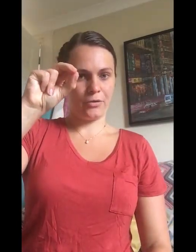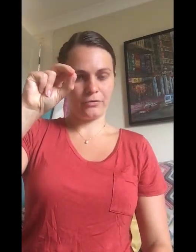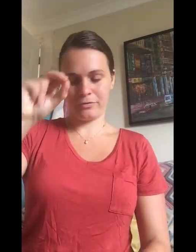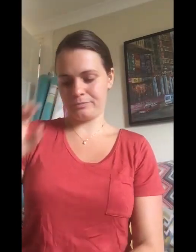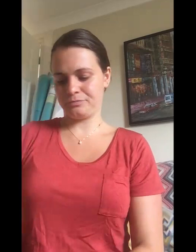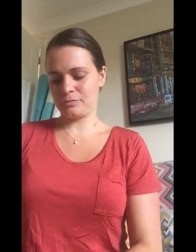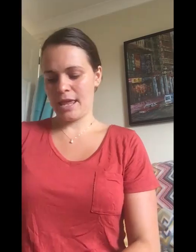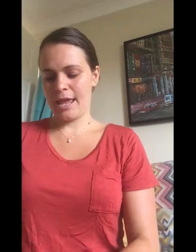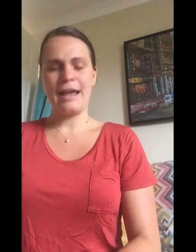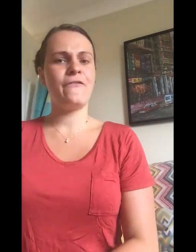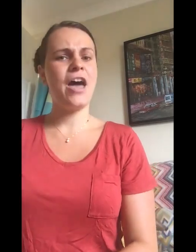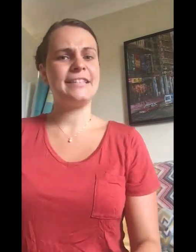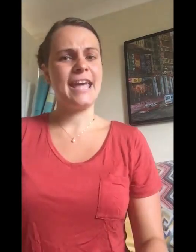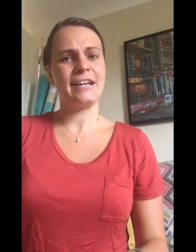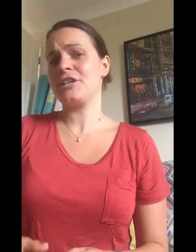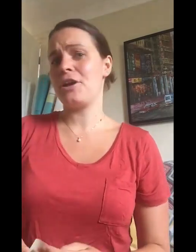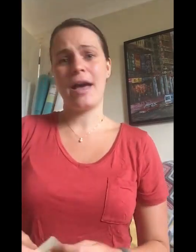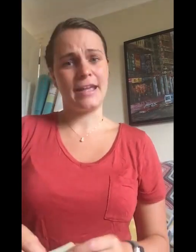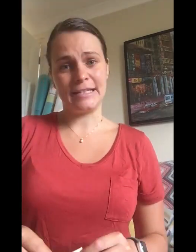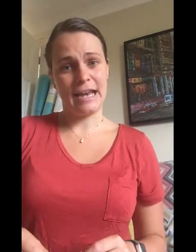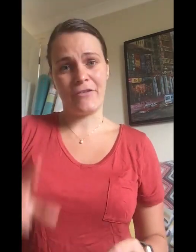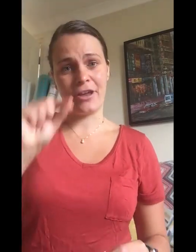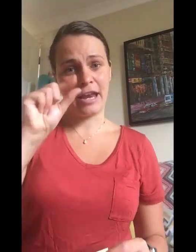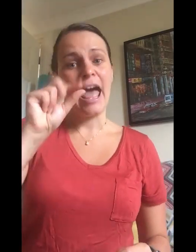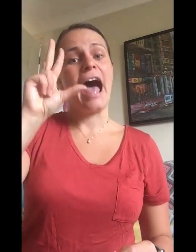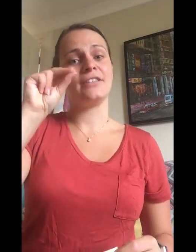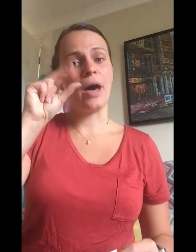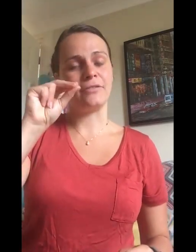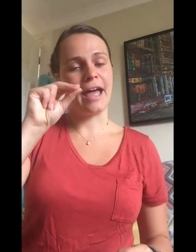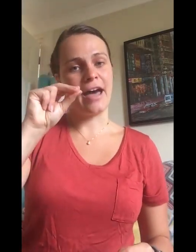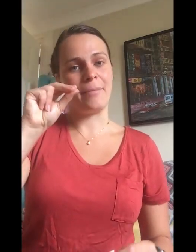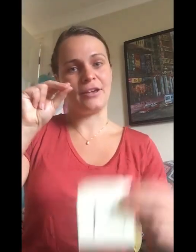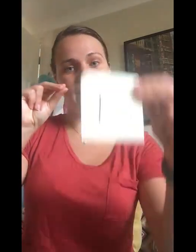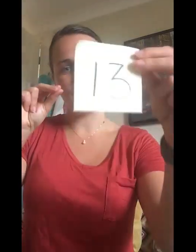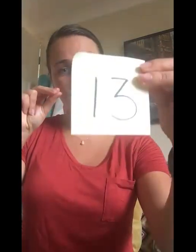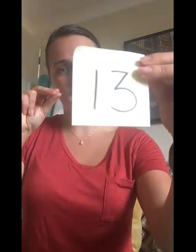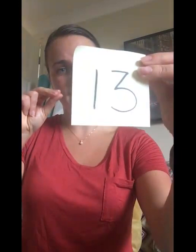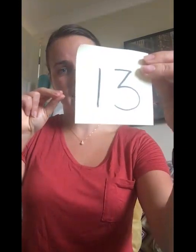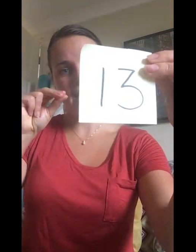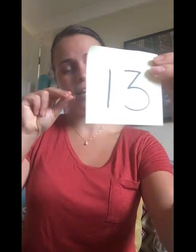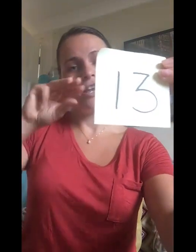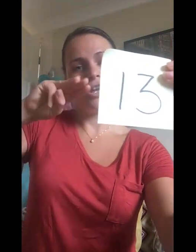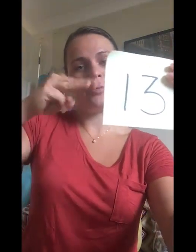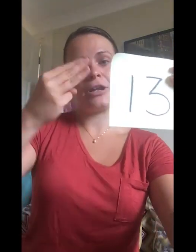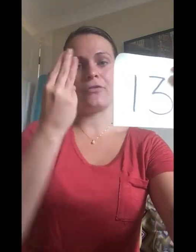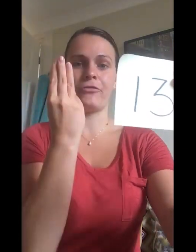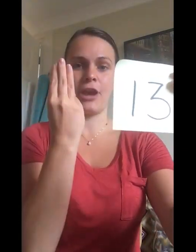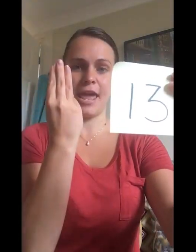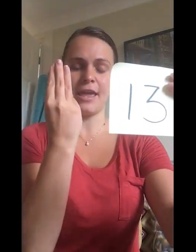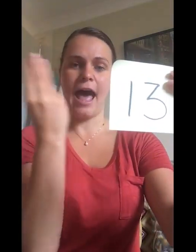12. Now 13, I don't know why they did 11 and 12 like that, because 13, you bring your 3 and